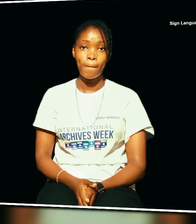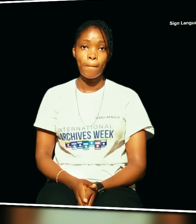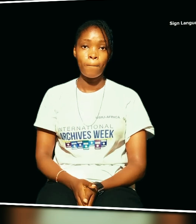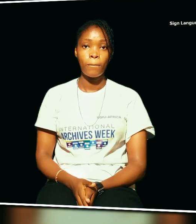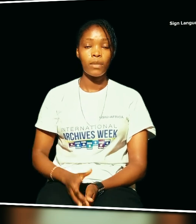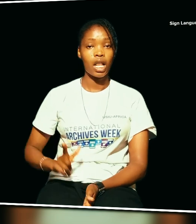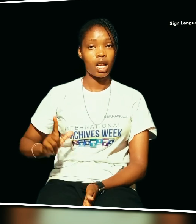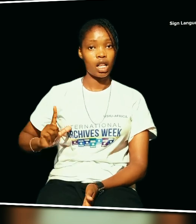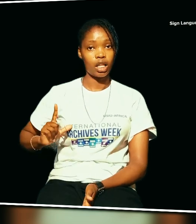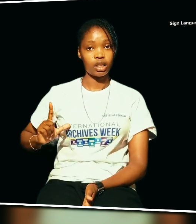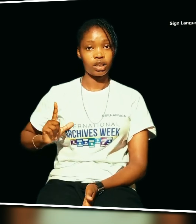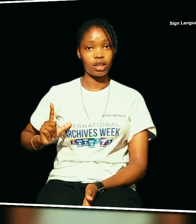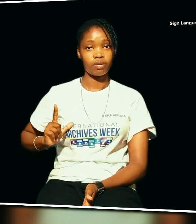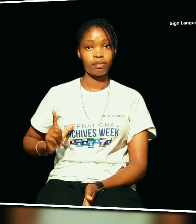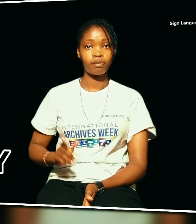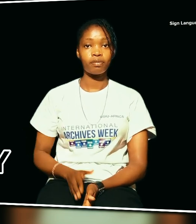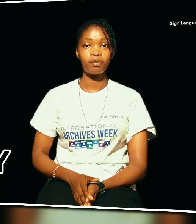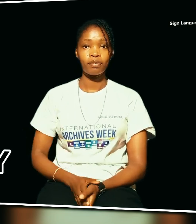Lady.